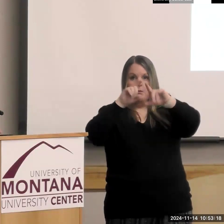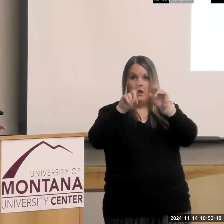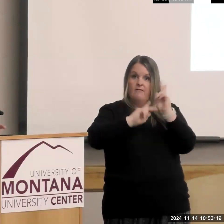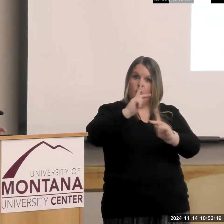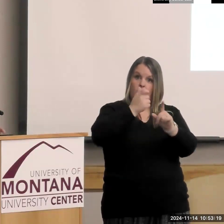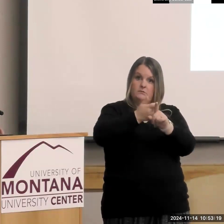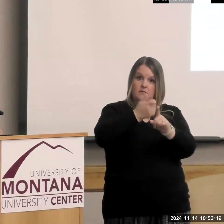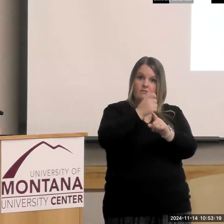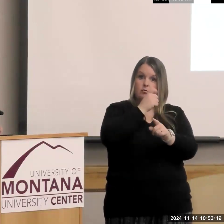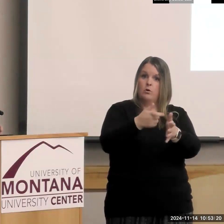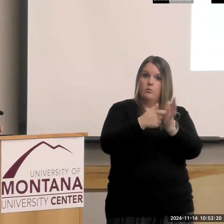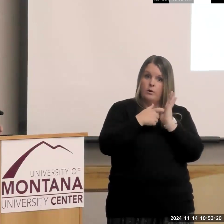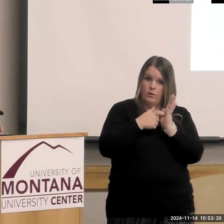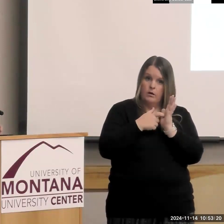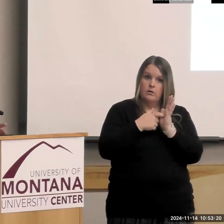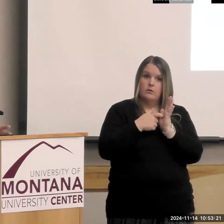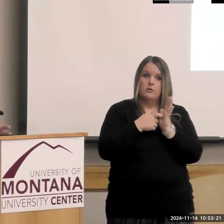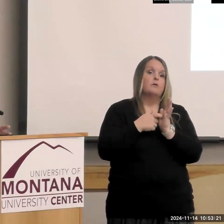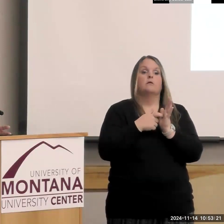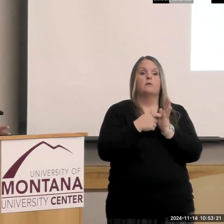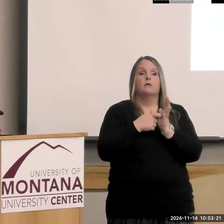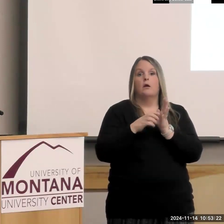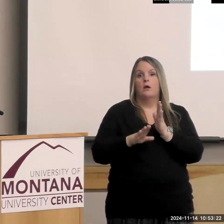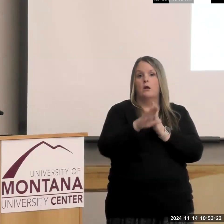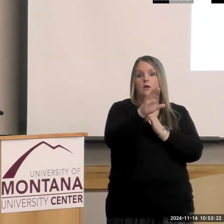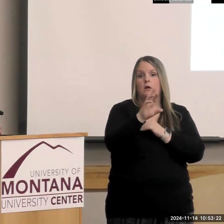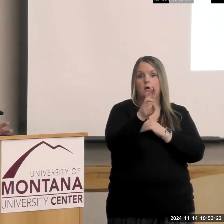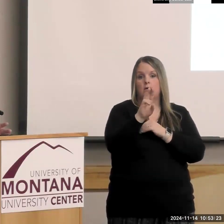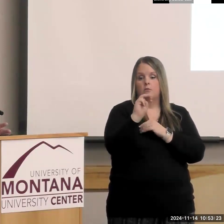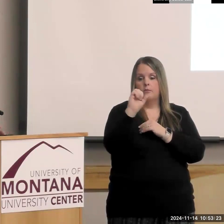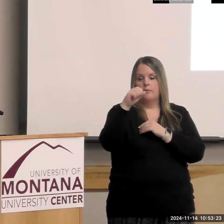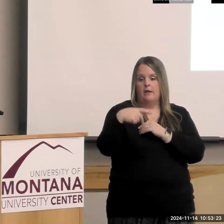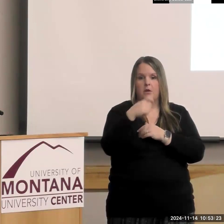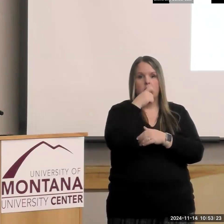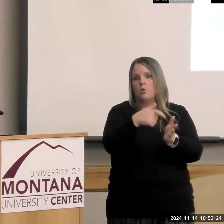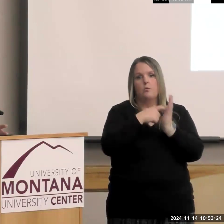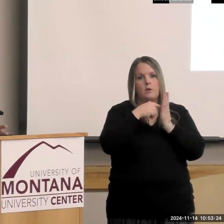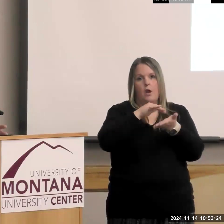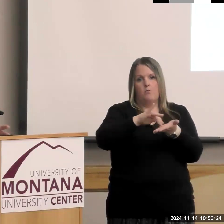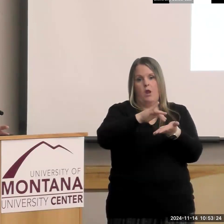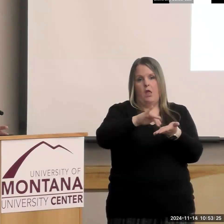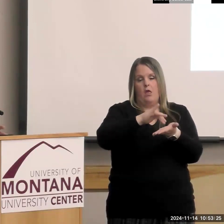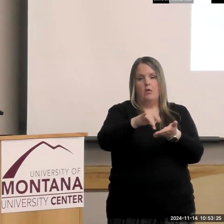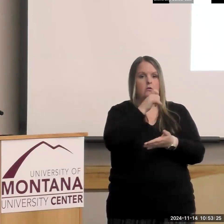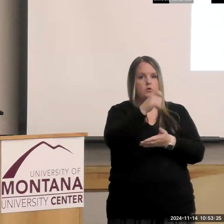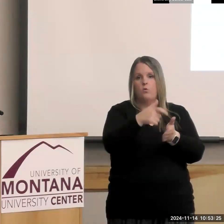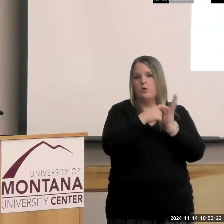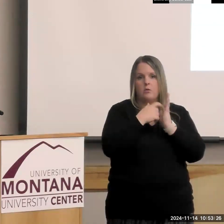don't require a ramp, don't require Braille, don't require a sign language